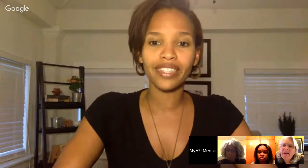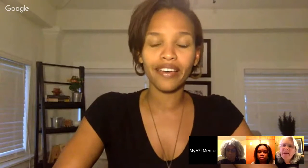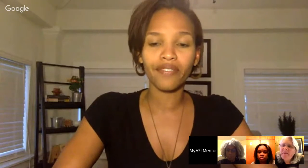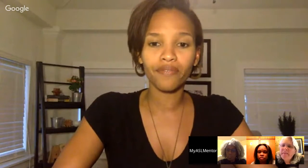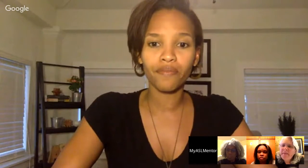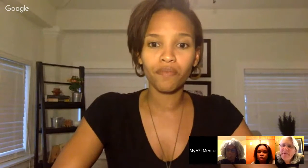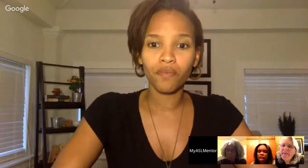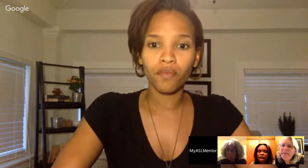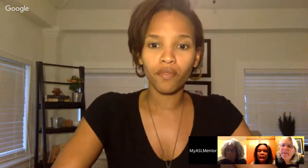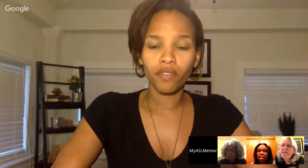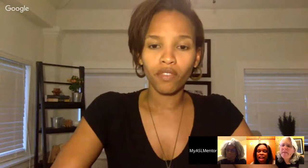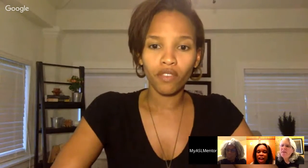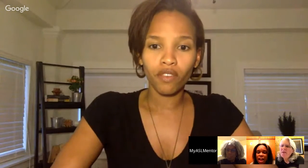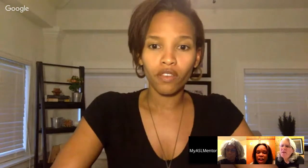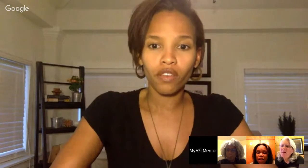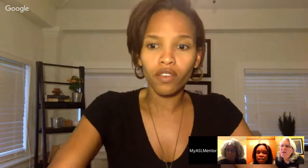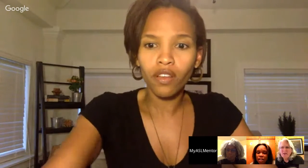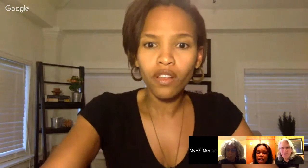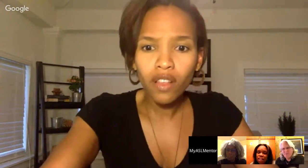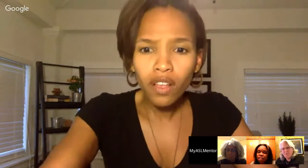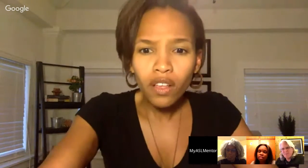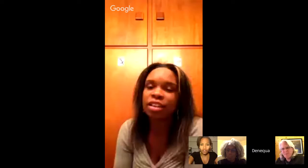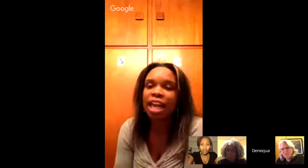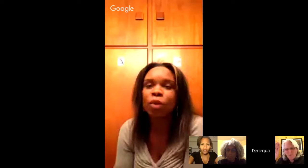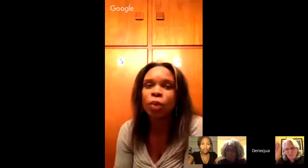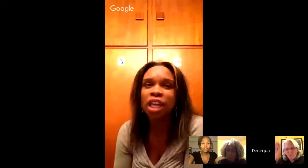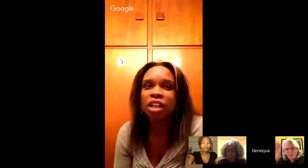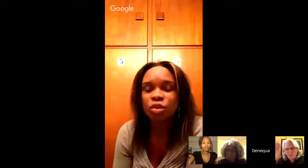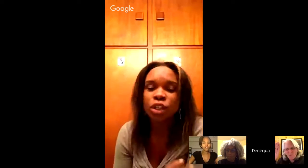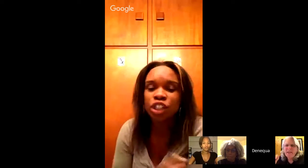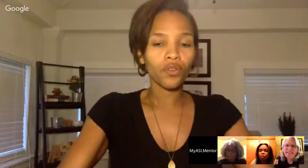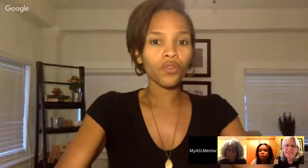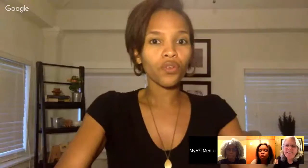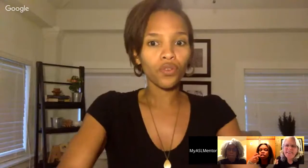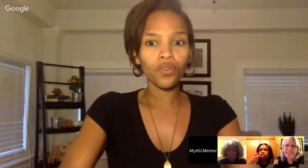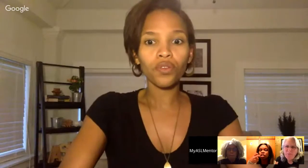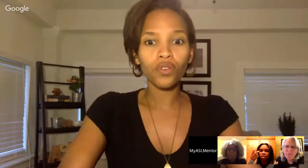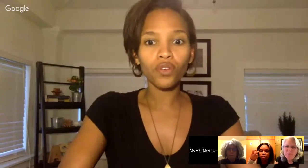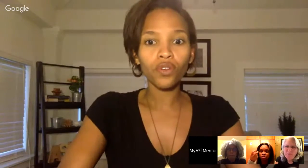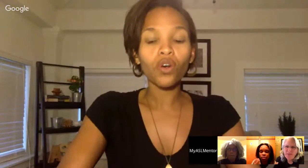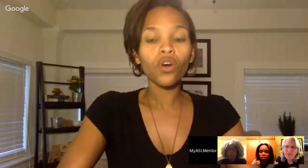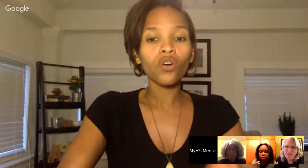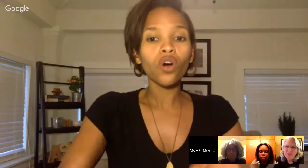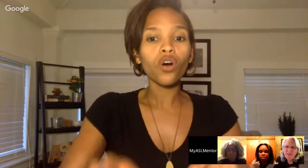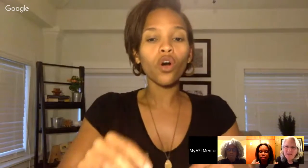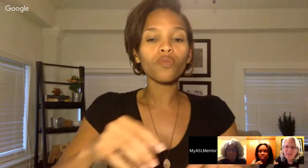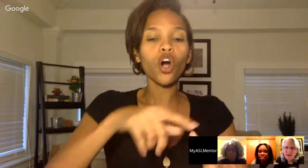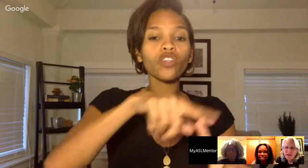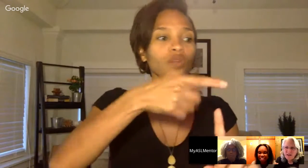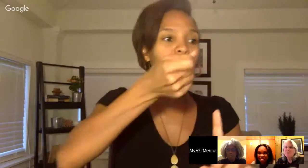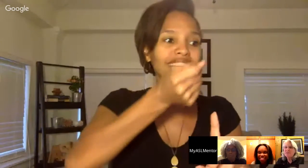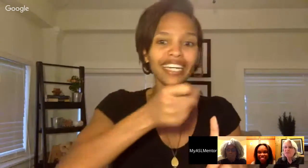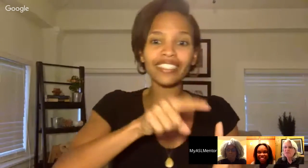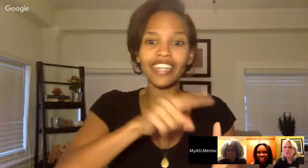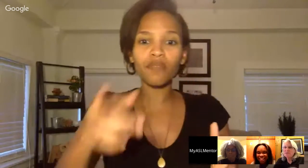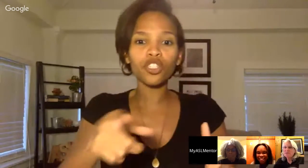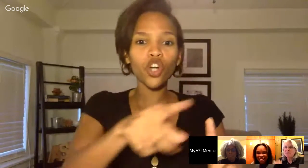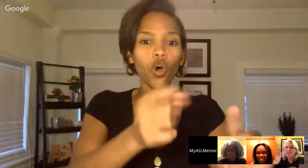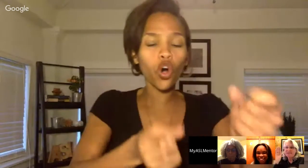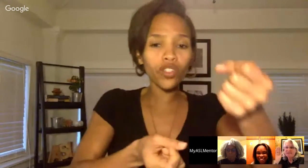to say. I think that weekend is when she really just. Oh, hold on one second, Deb. Hold